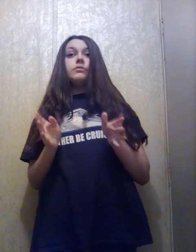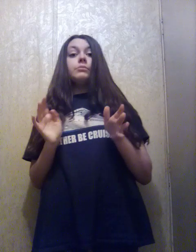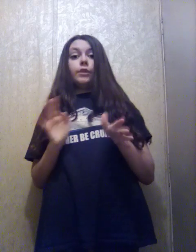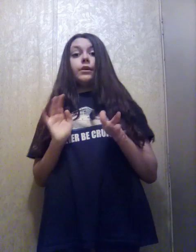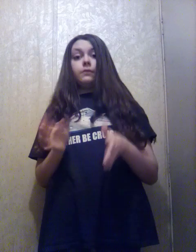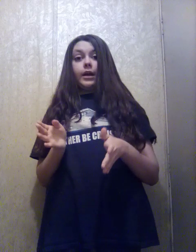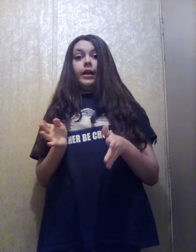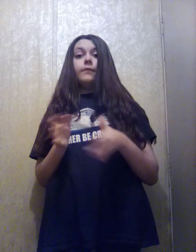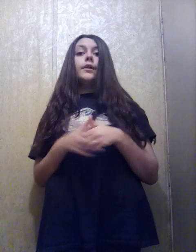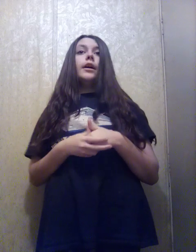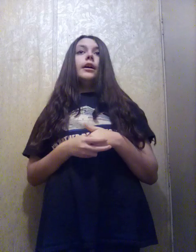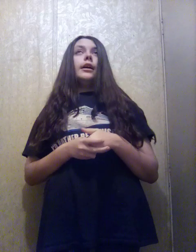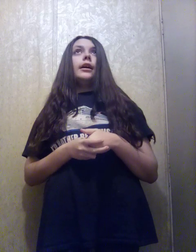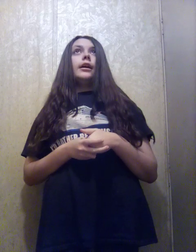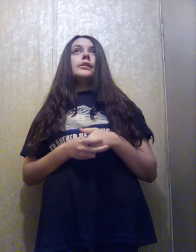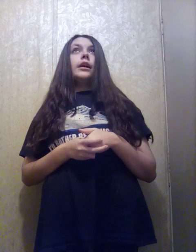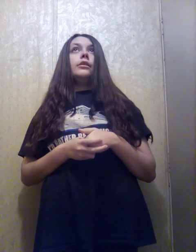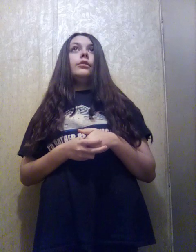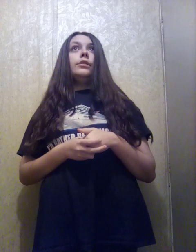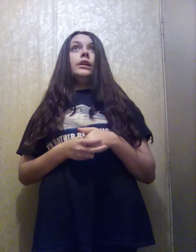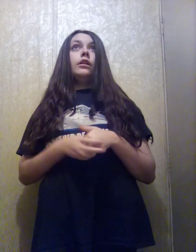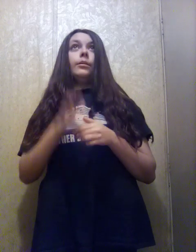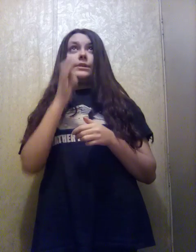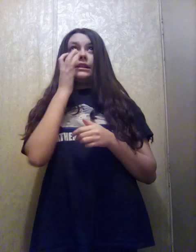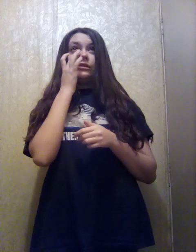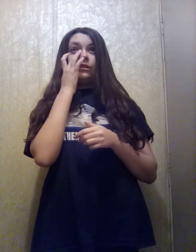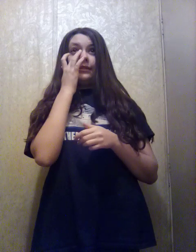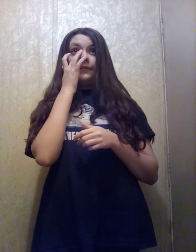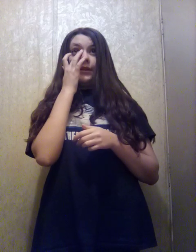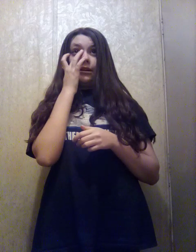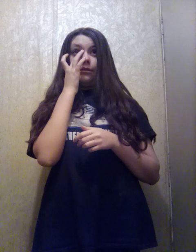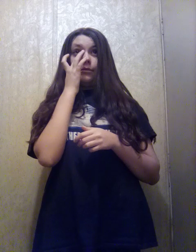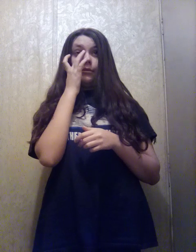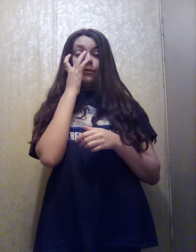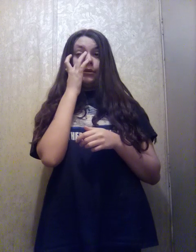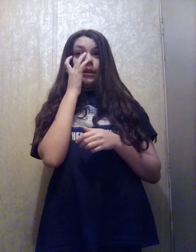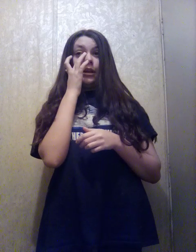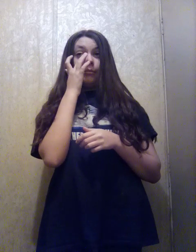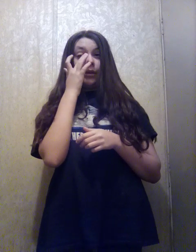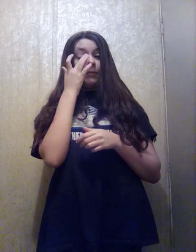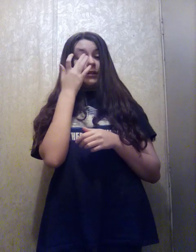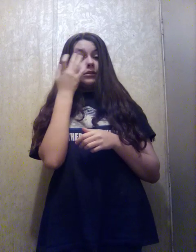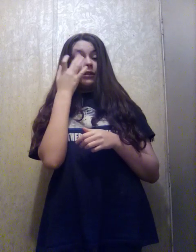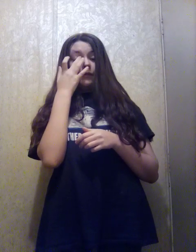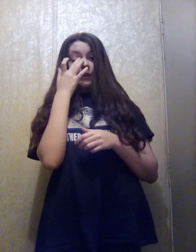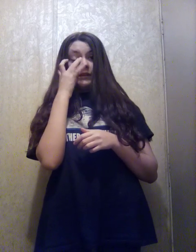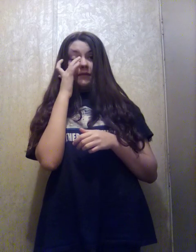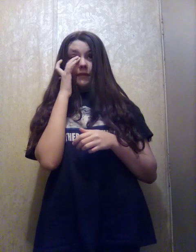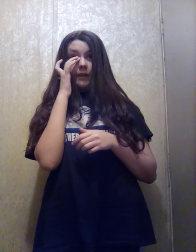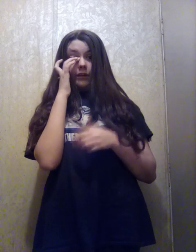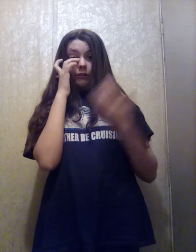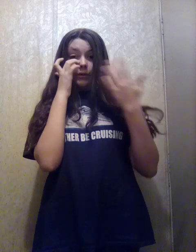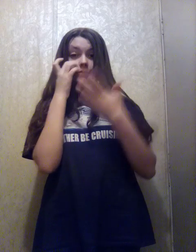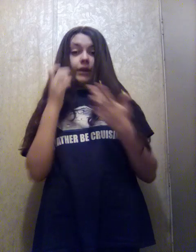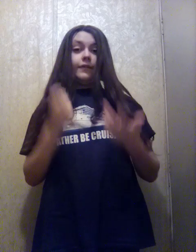from going live, and I know the comment section of this video might be turned off because every video with my